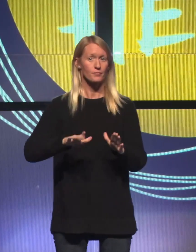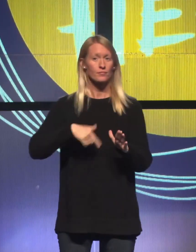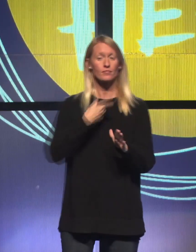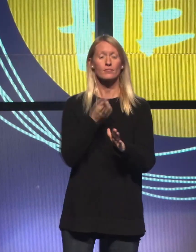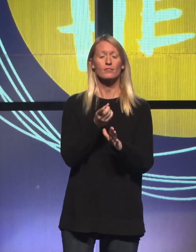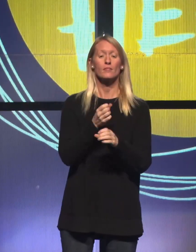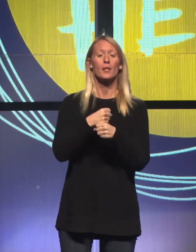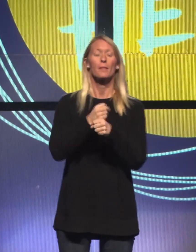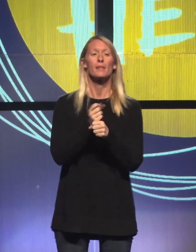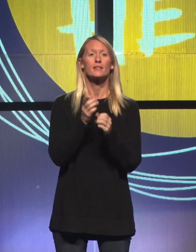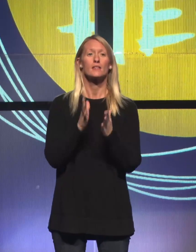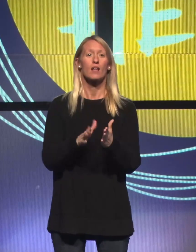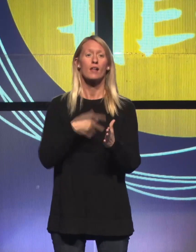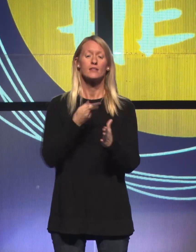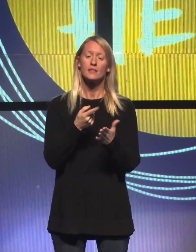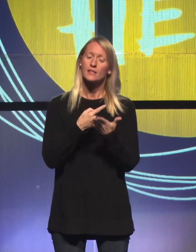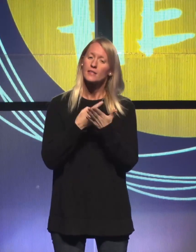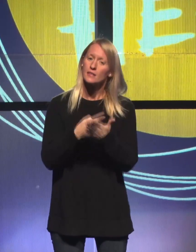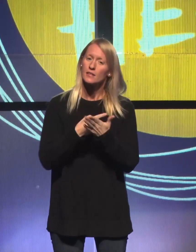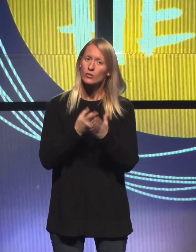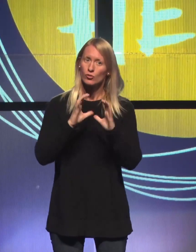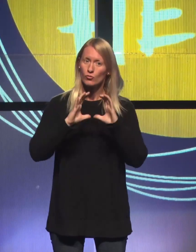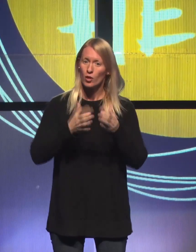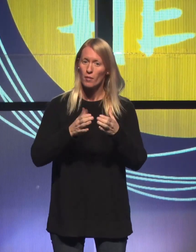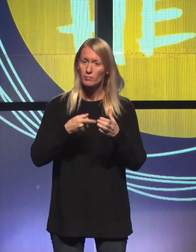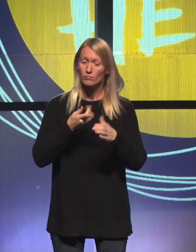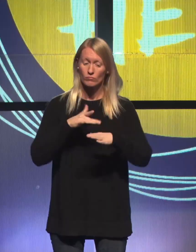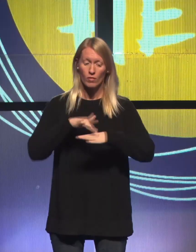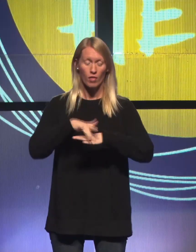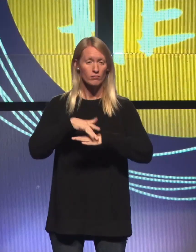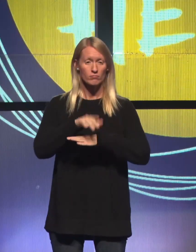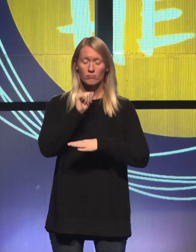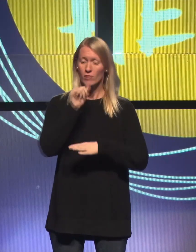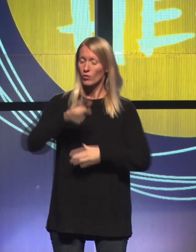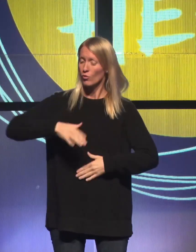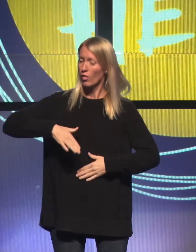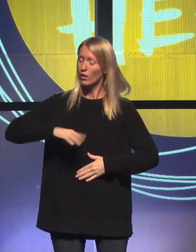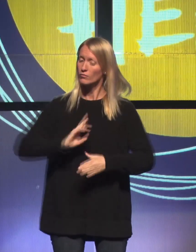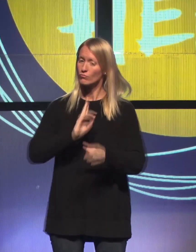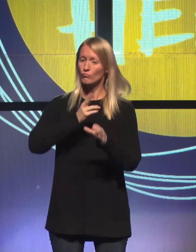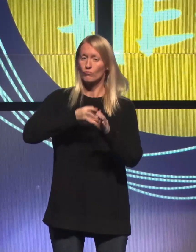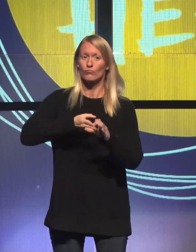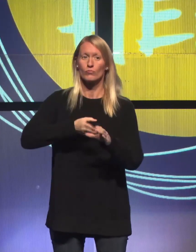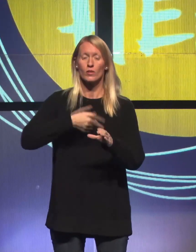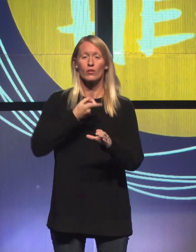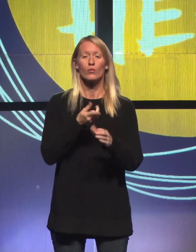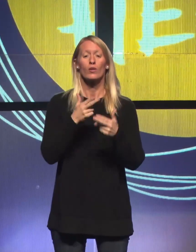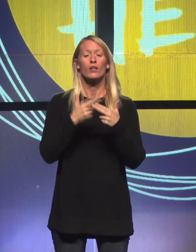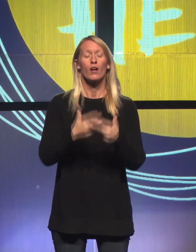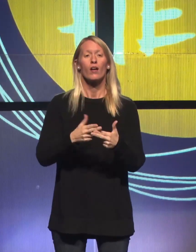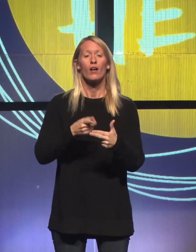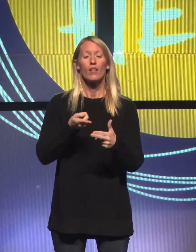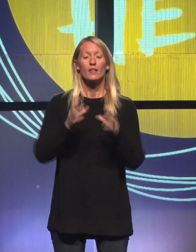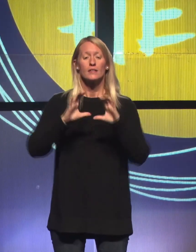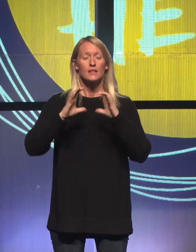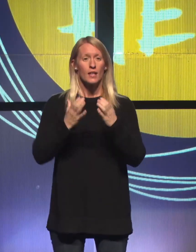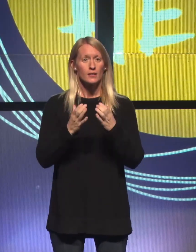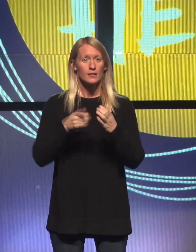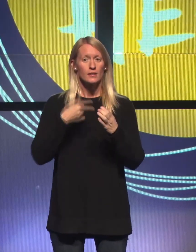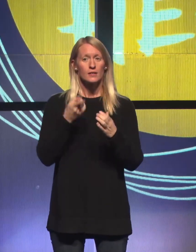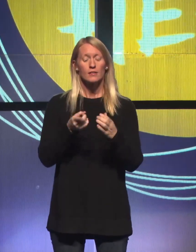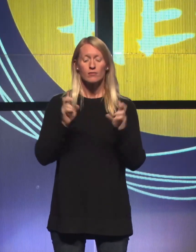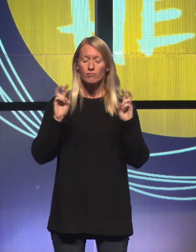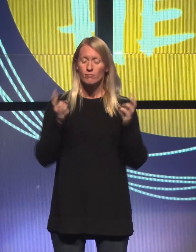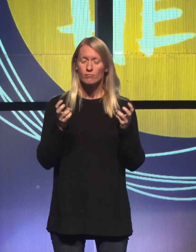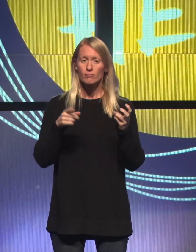are all available and that it's not too late to jump in. We call these classes the Peacemaking Path, and